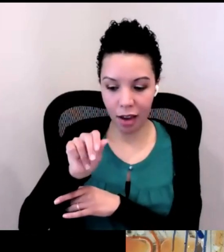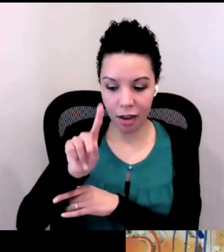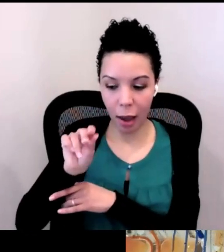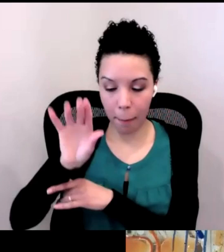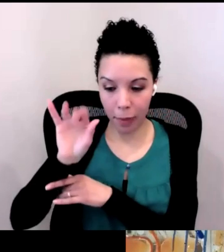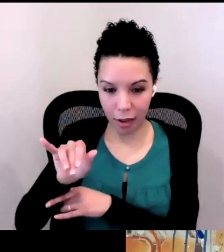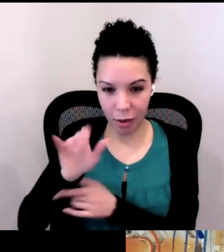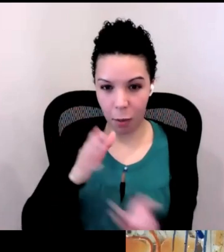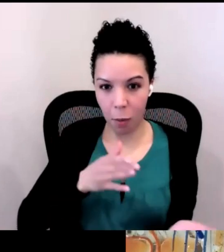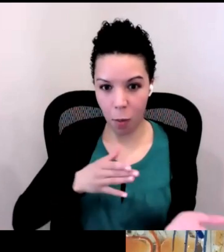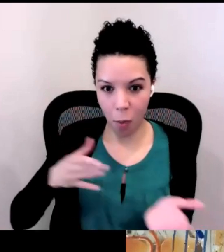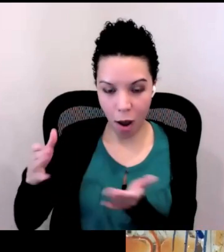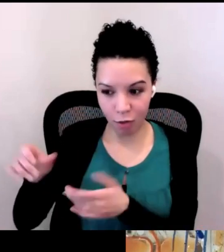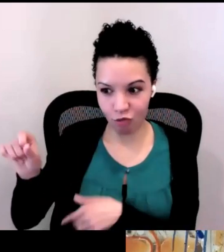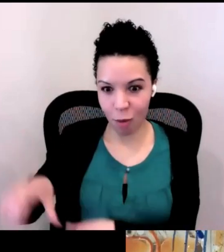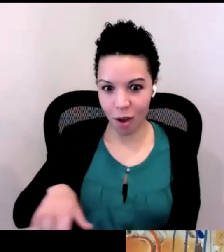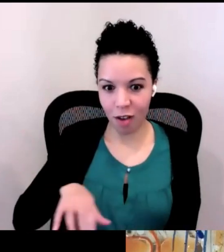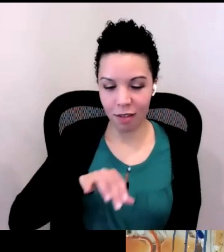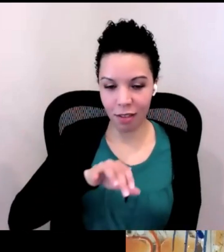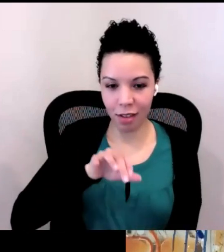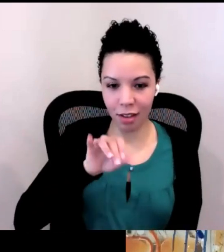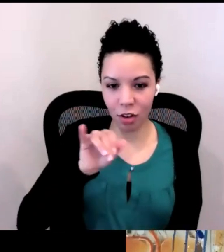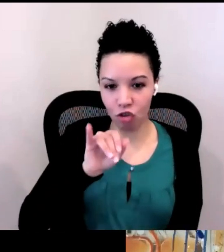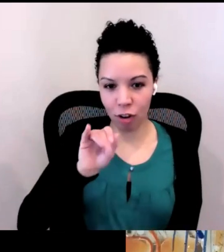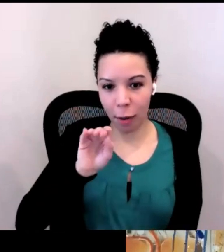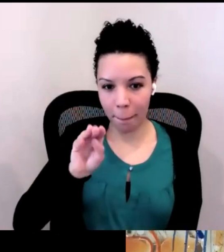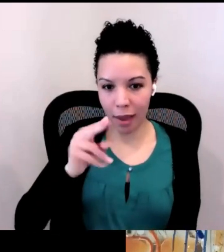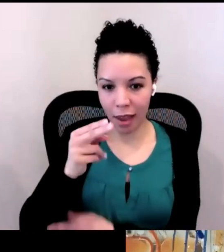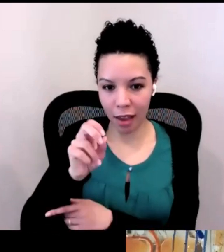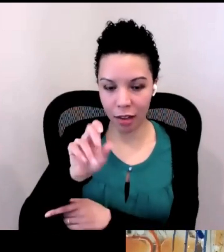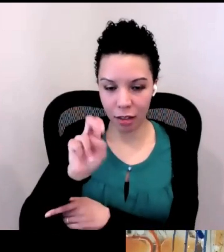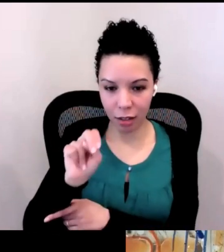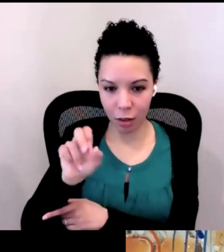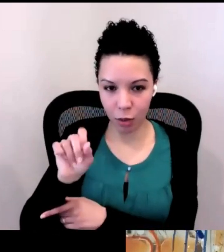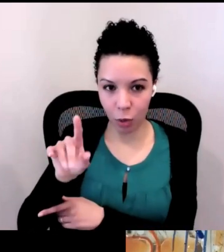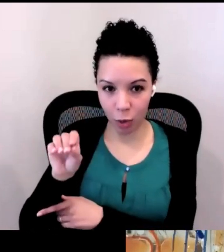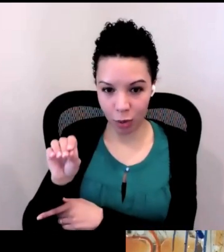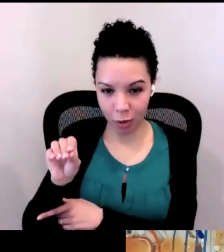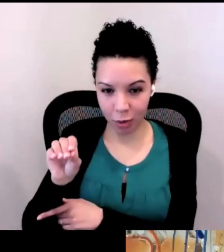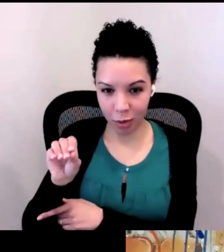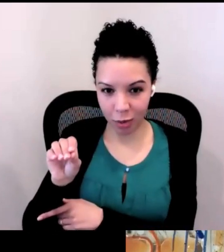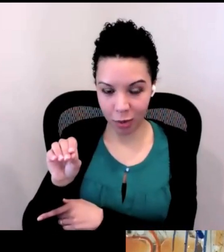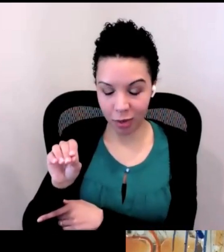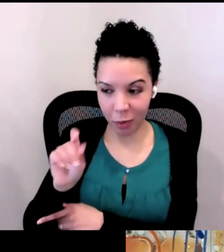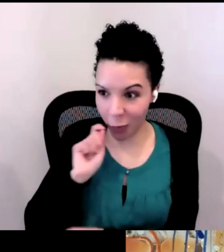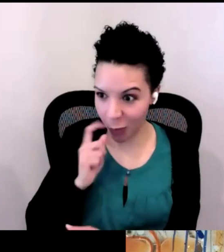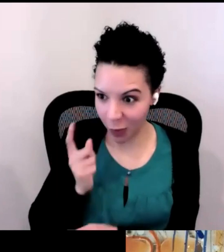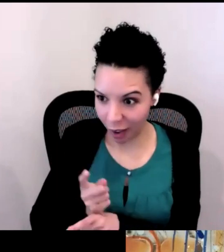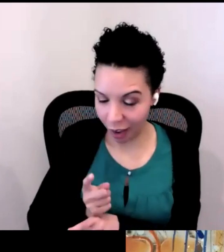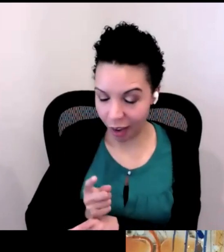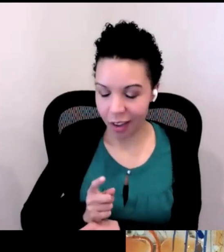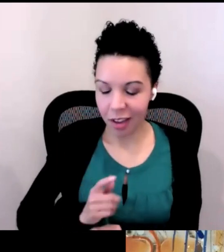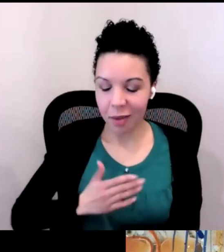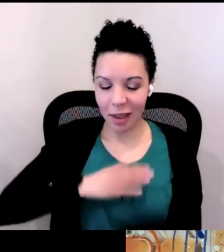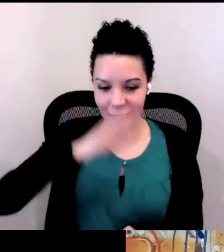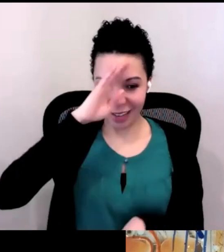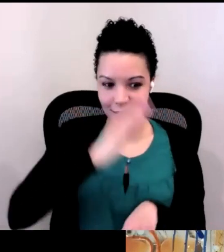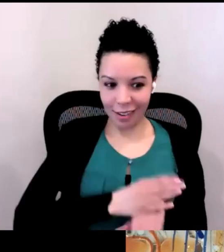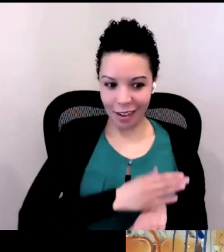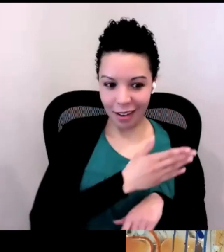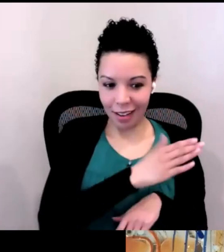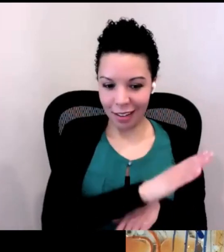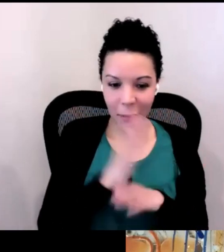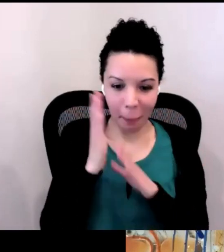studios? I mean, I have an Abby Cadabby in my son's crib right now. That is such a